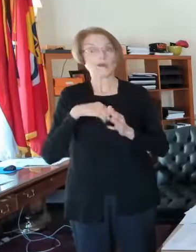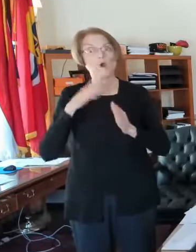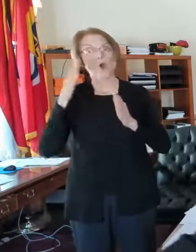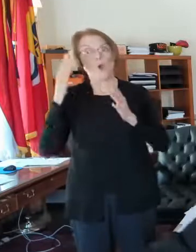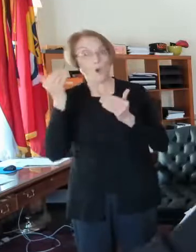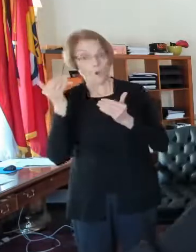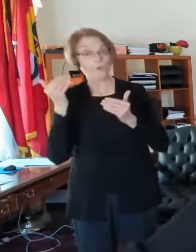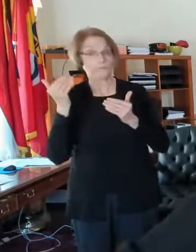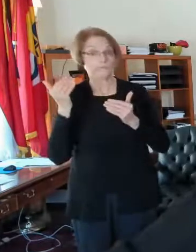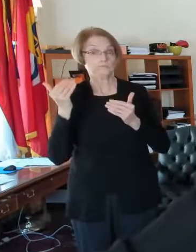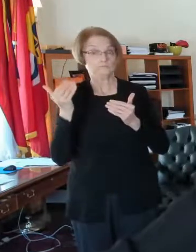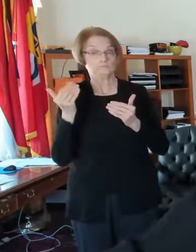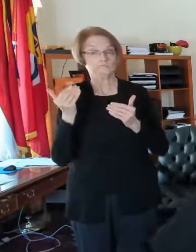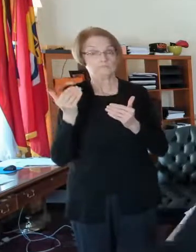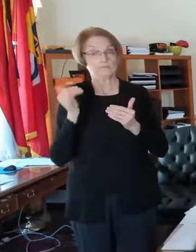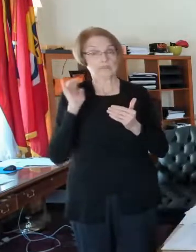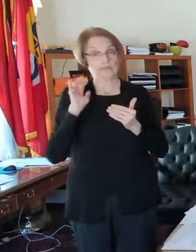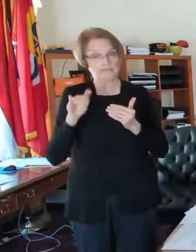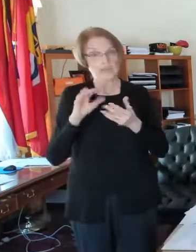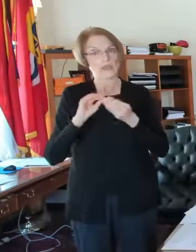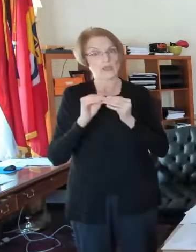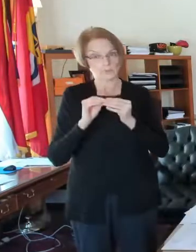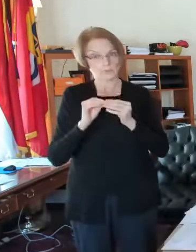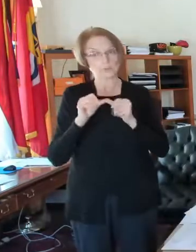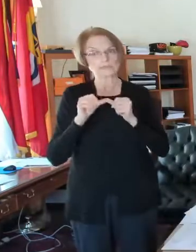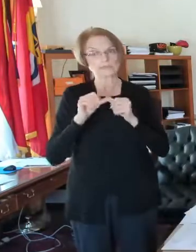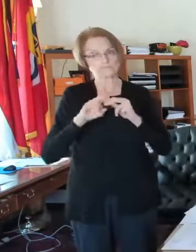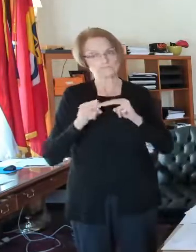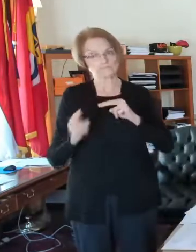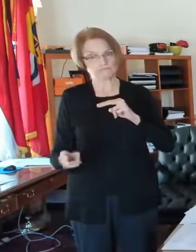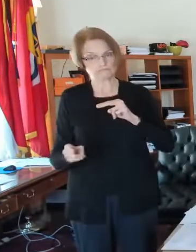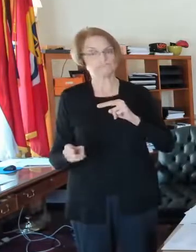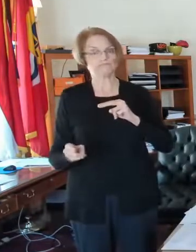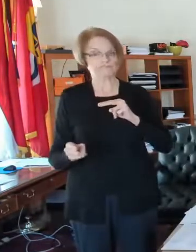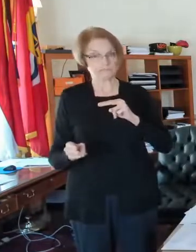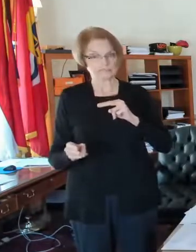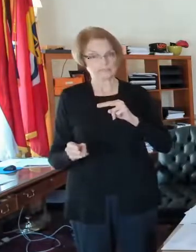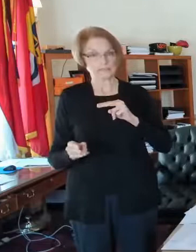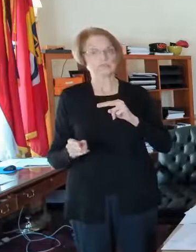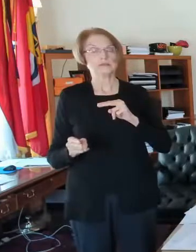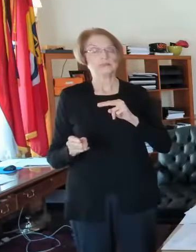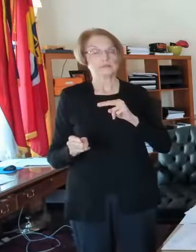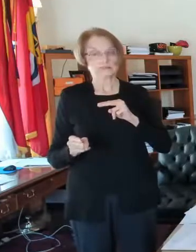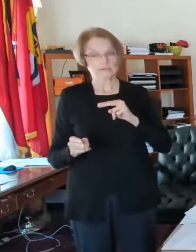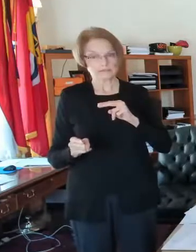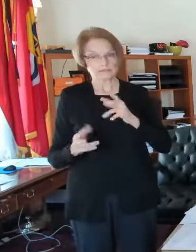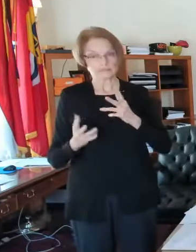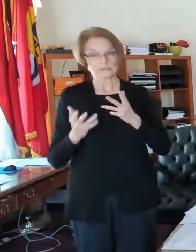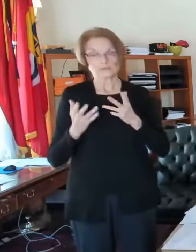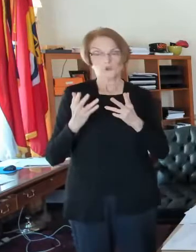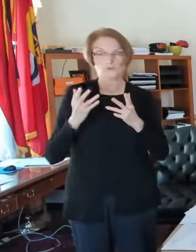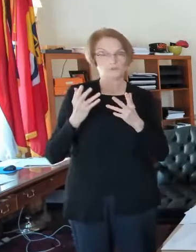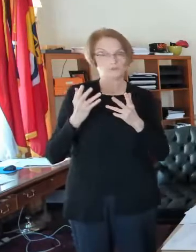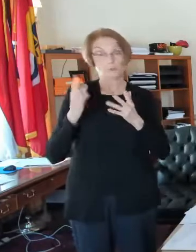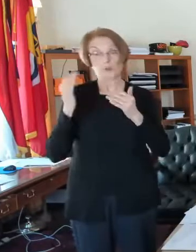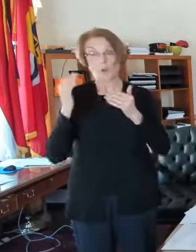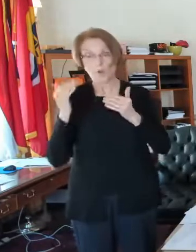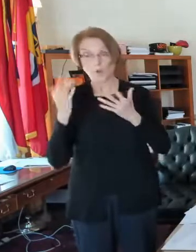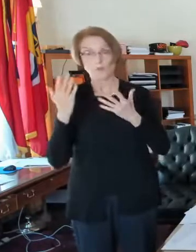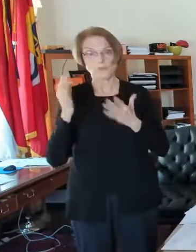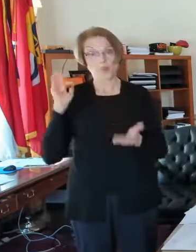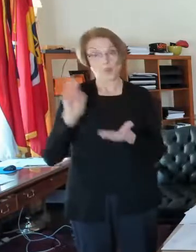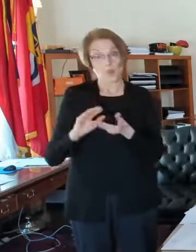that that will continue, that we'll be able to sustain these lower levels